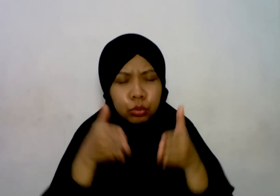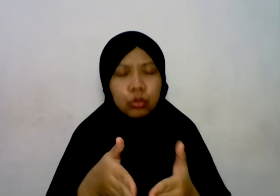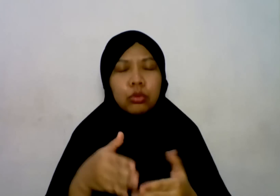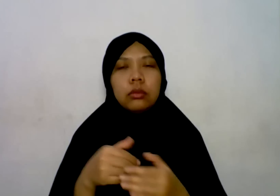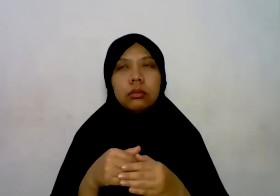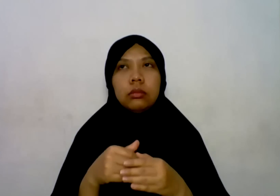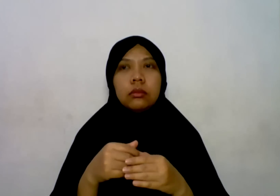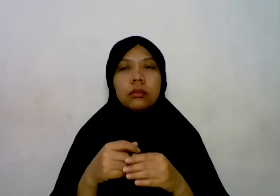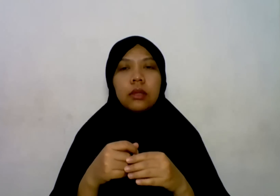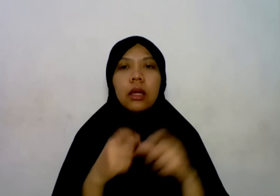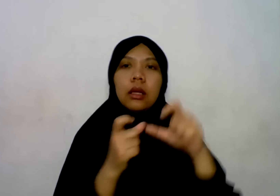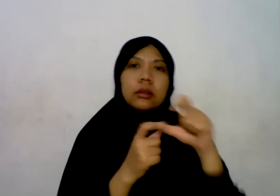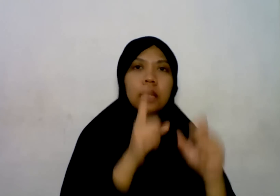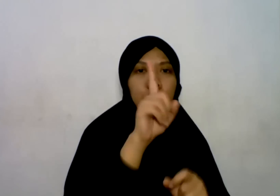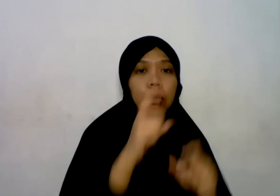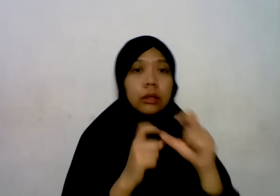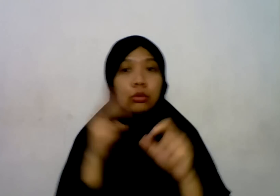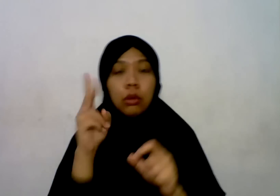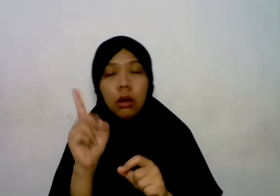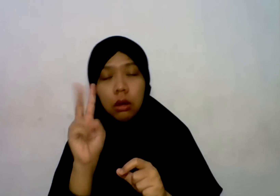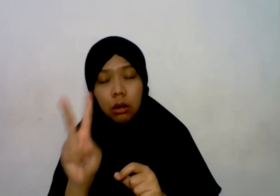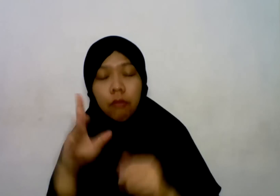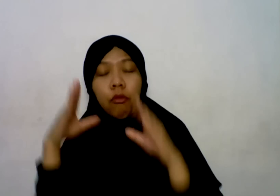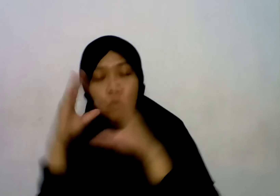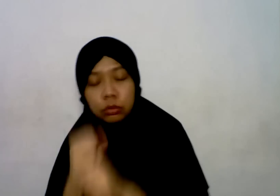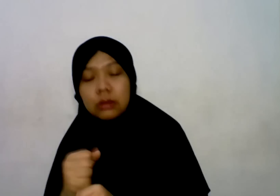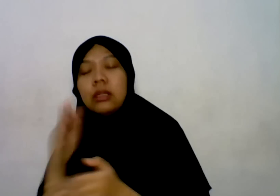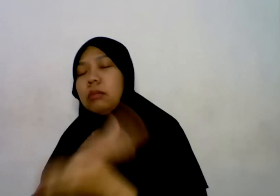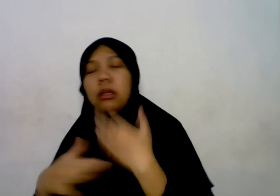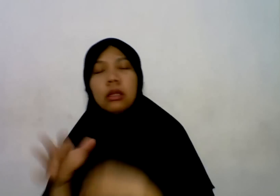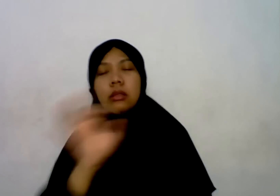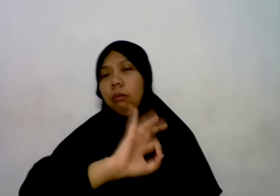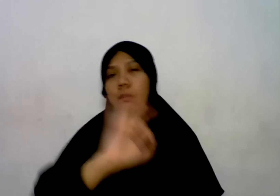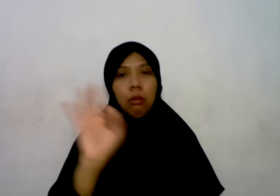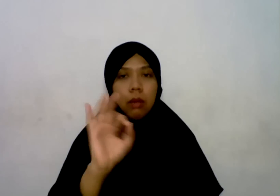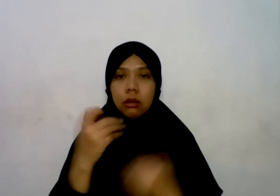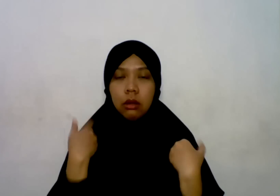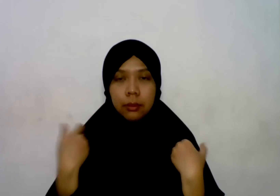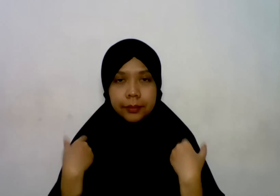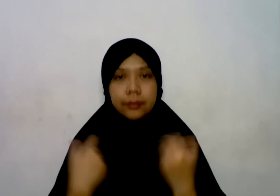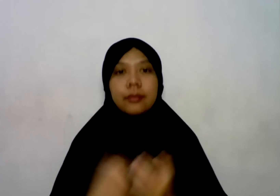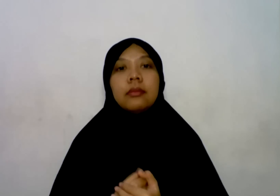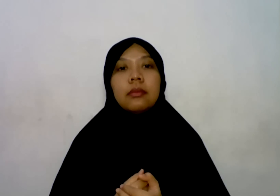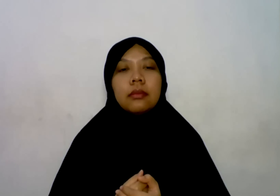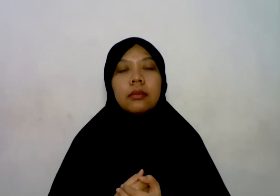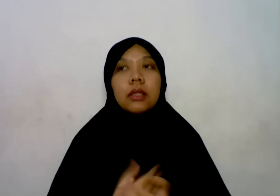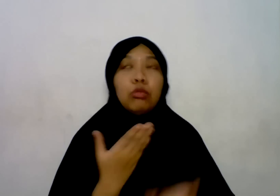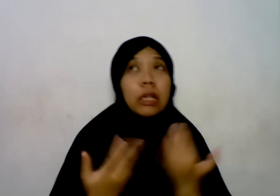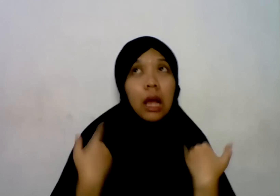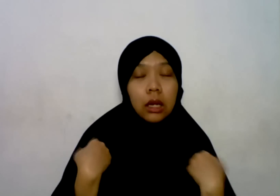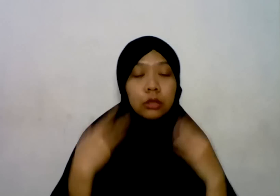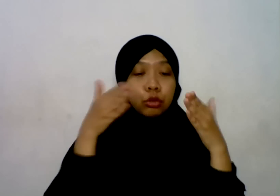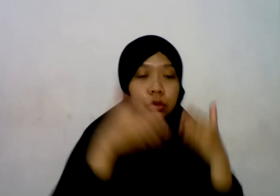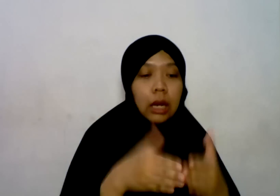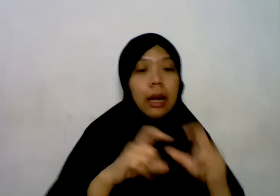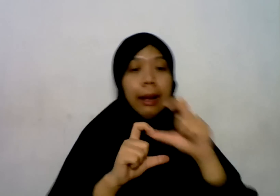and graduate level, that focusing on disability studies. Many of those in a special education program, which only